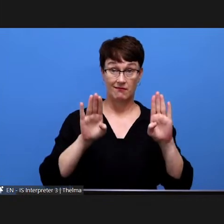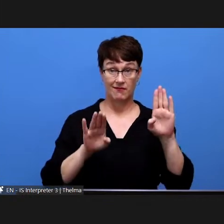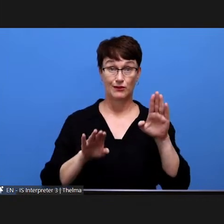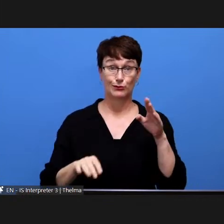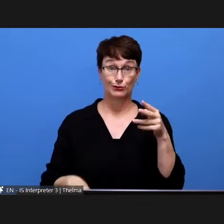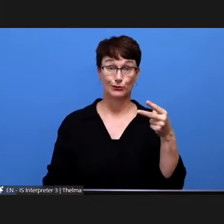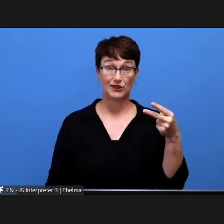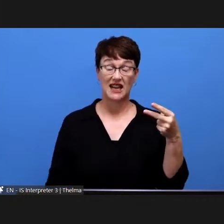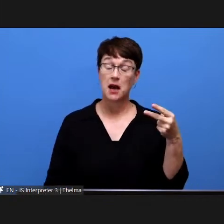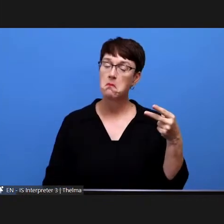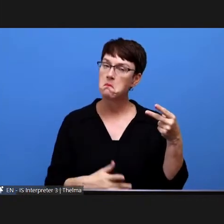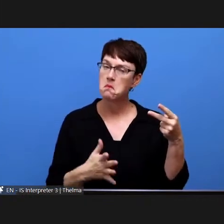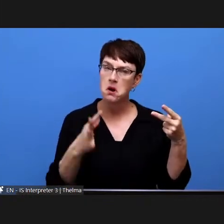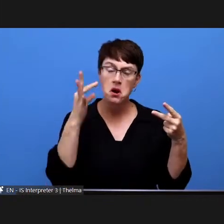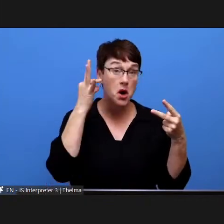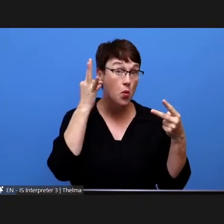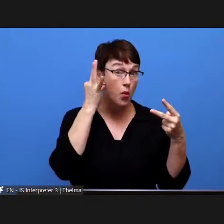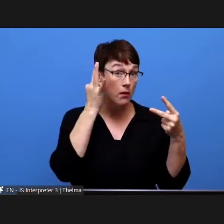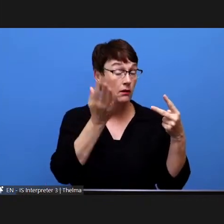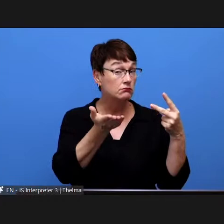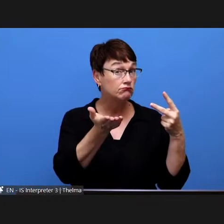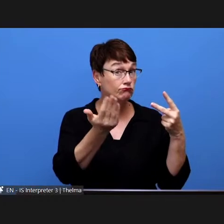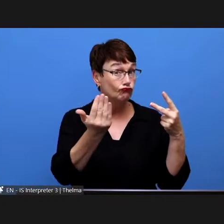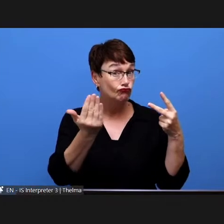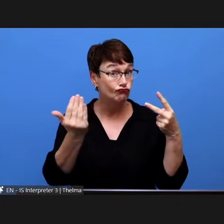back. Let's do this way. Yeah.